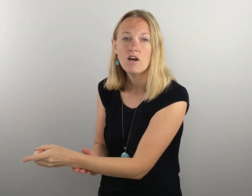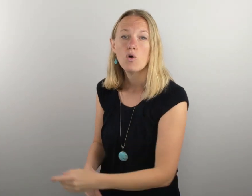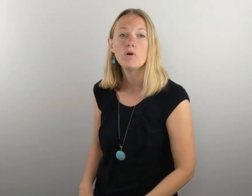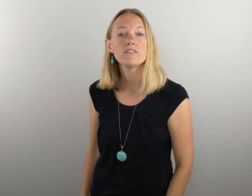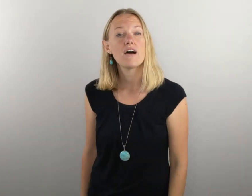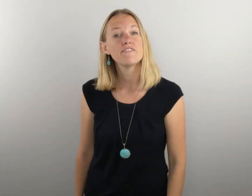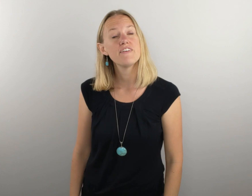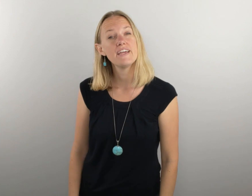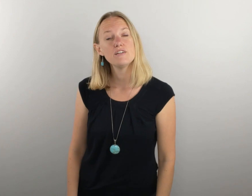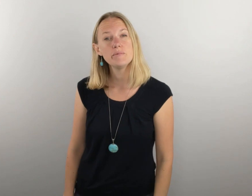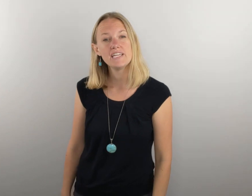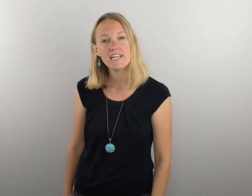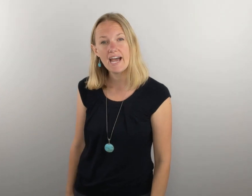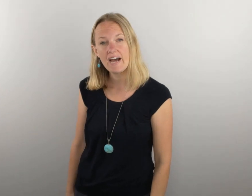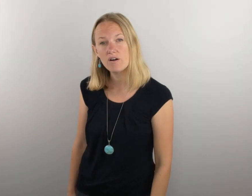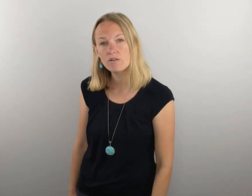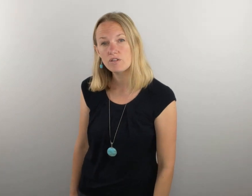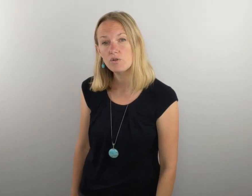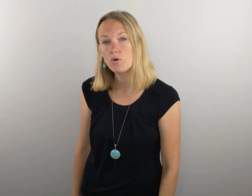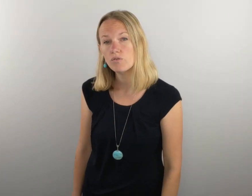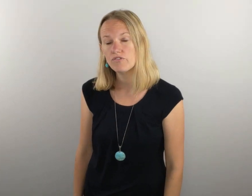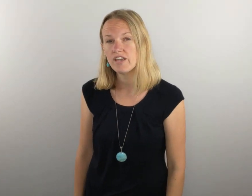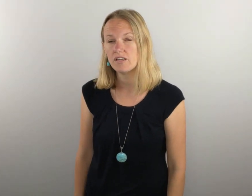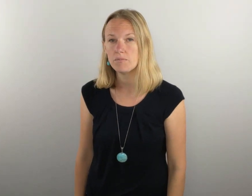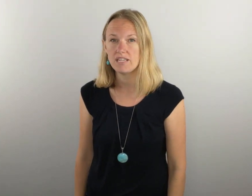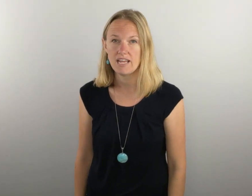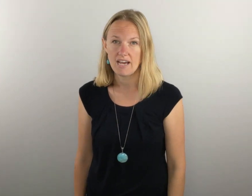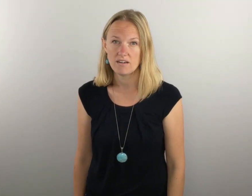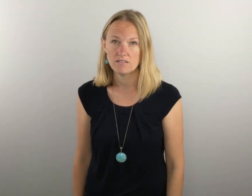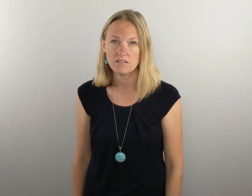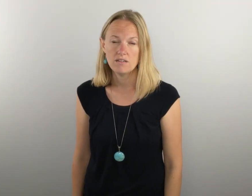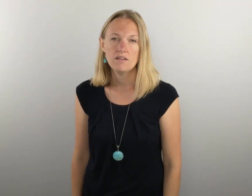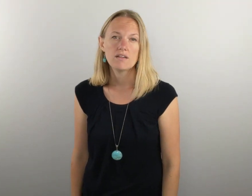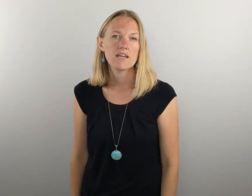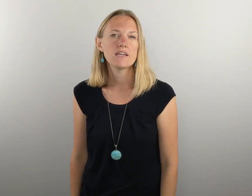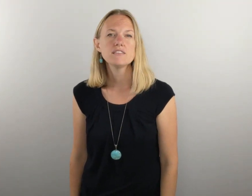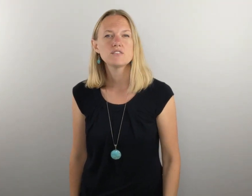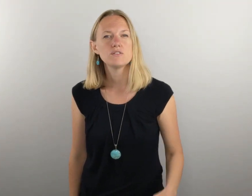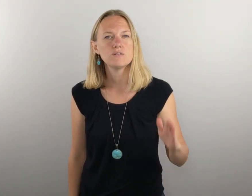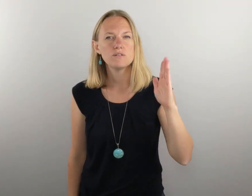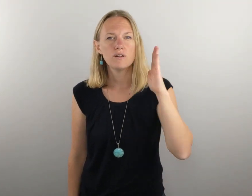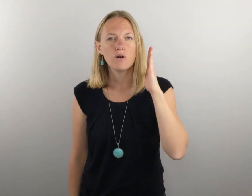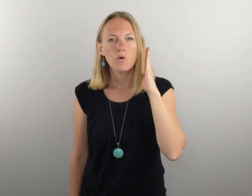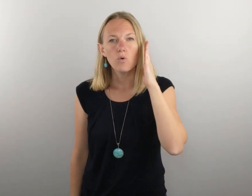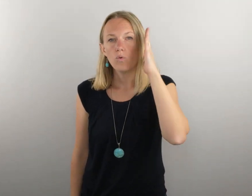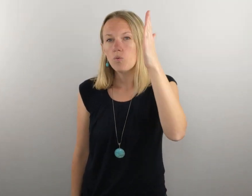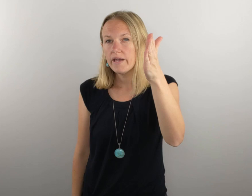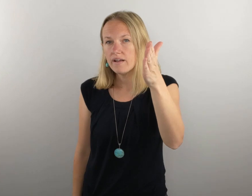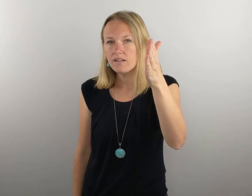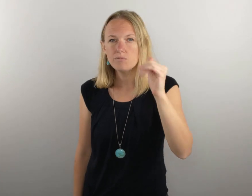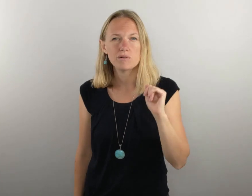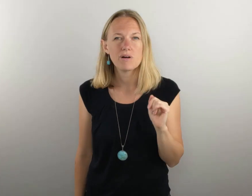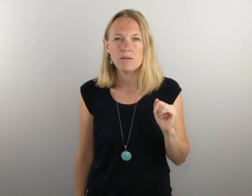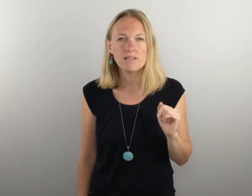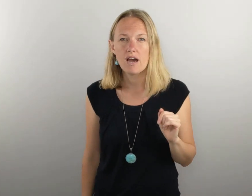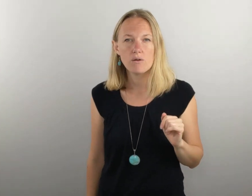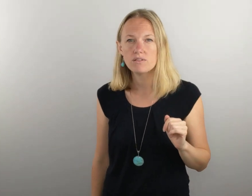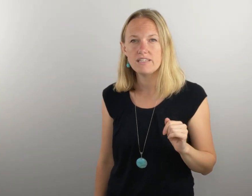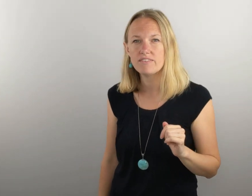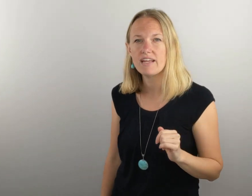will not fail me now, you won't fail me now. Okay, so will, but probably I will leave that